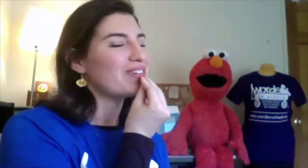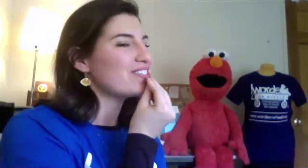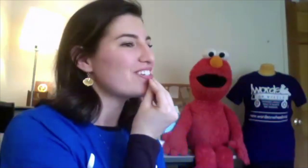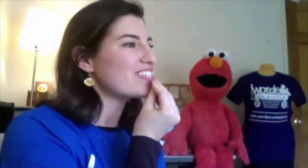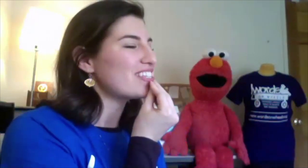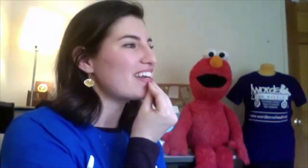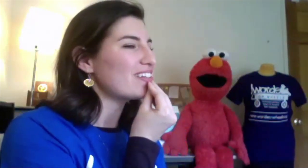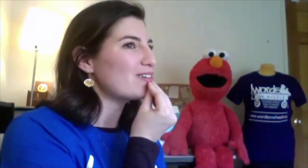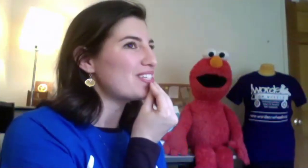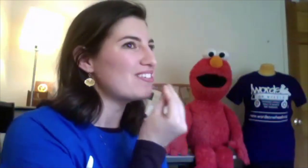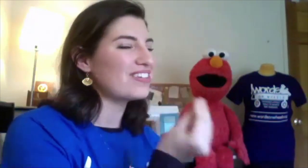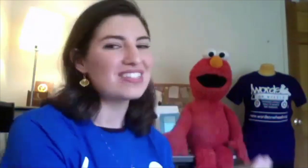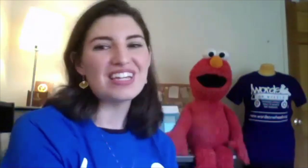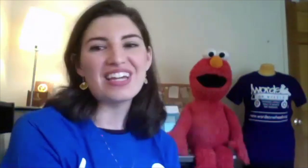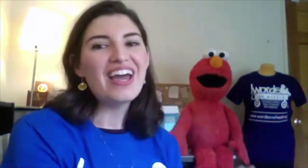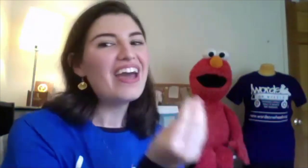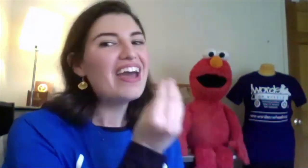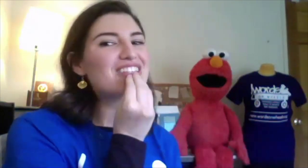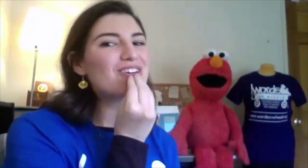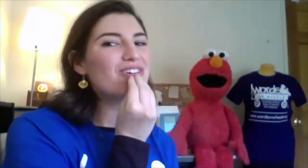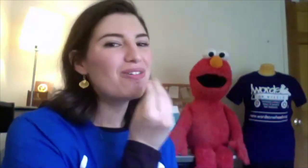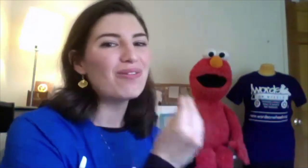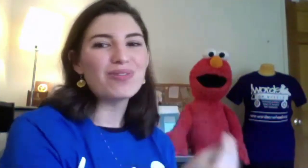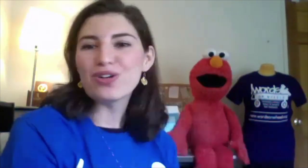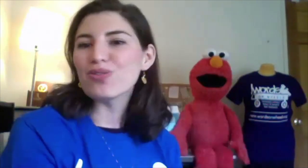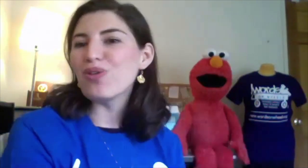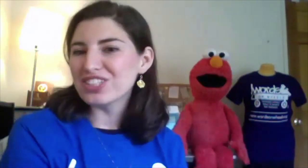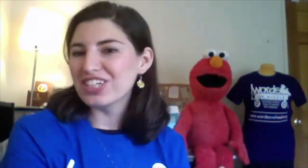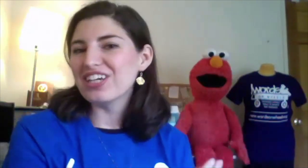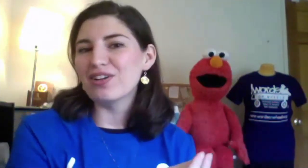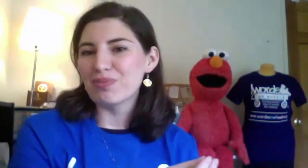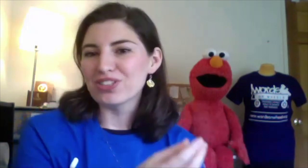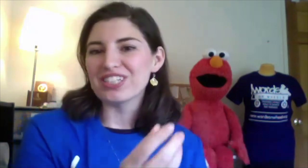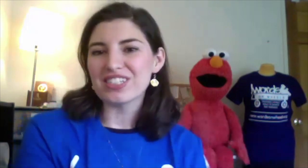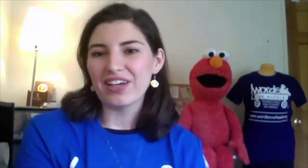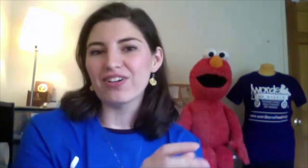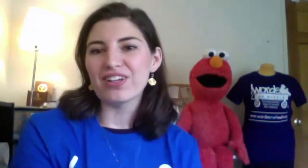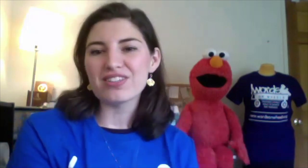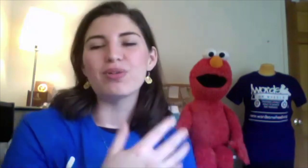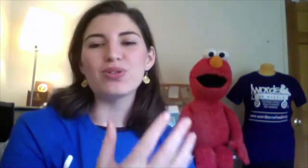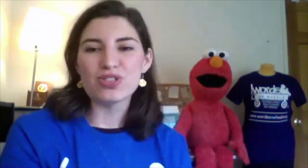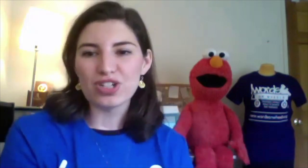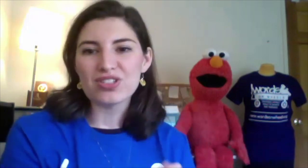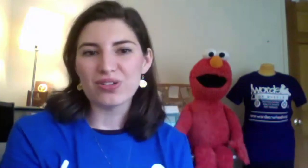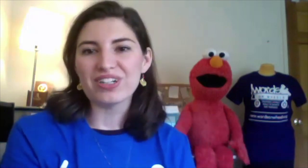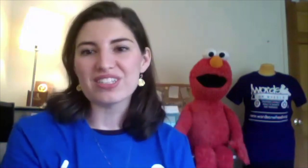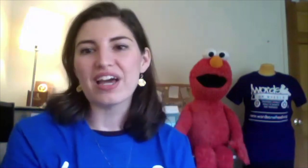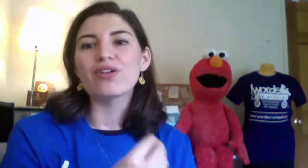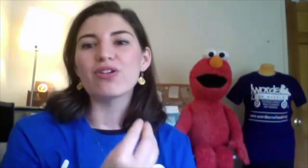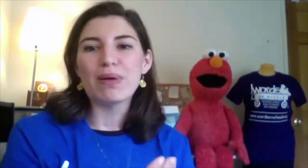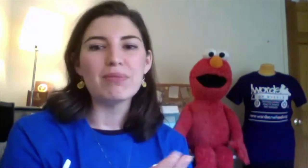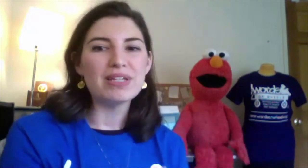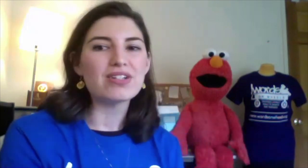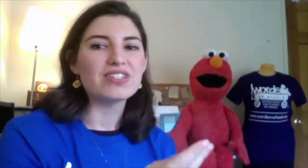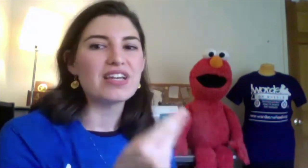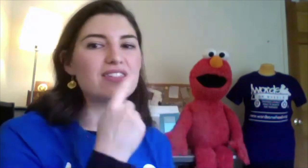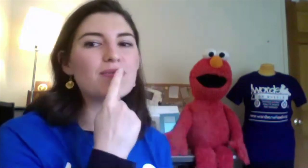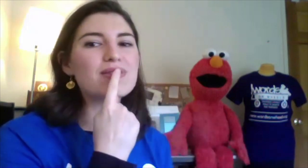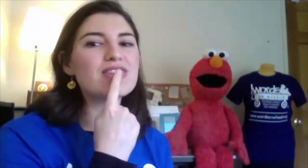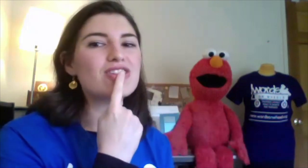to the side a little bit so you can see. And so when you're watching an emerging signer, someone who's just learning to sign, or a baby start to sign, sometimes it's just